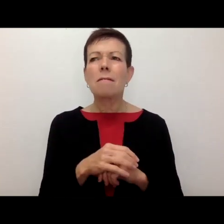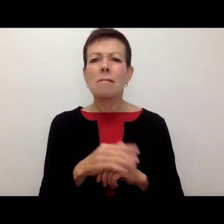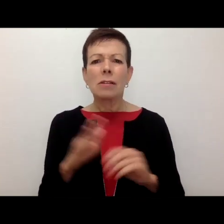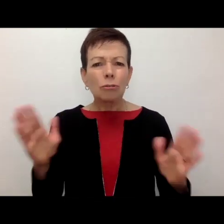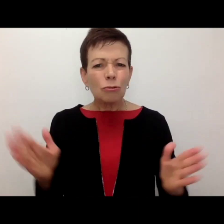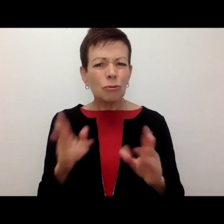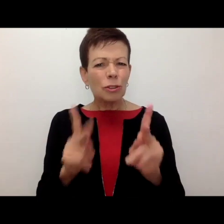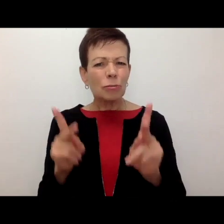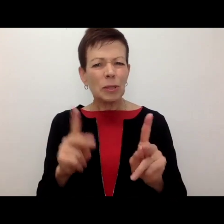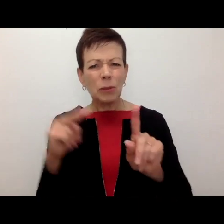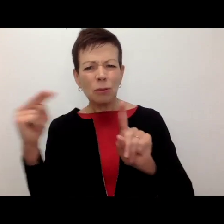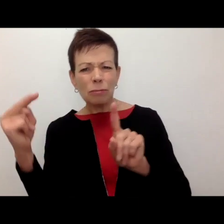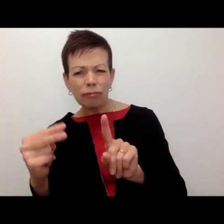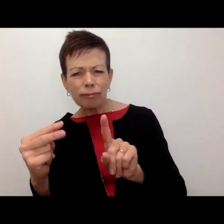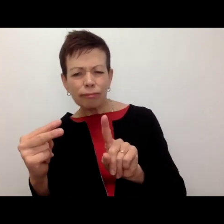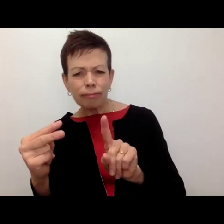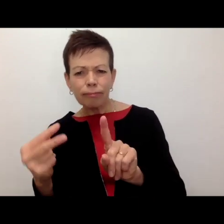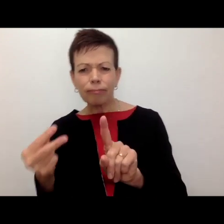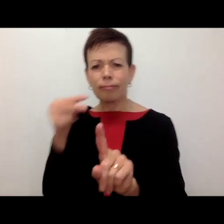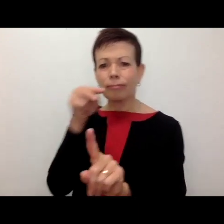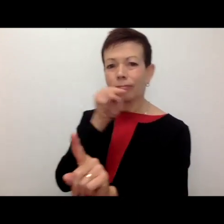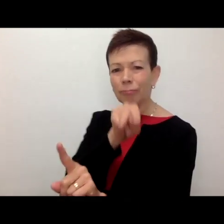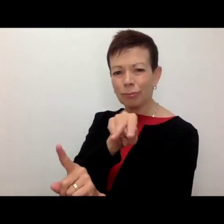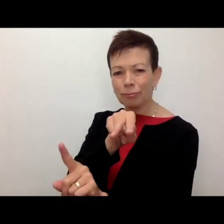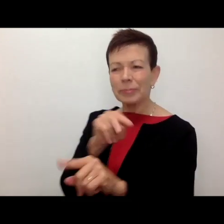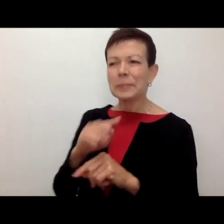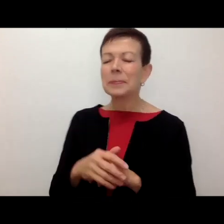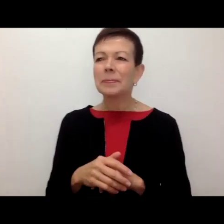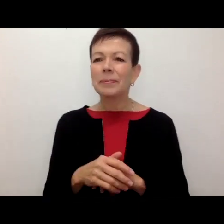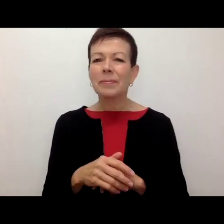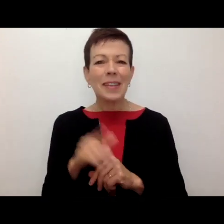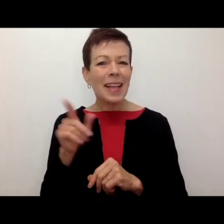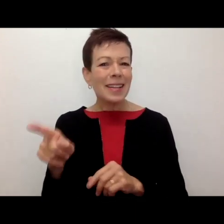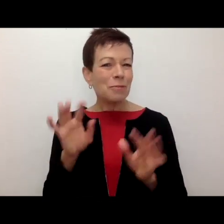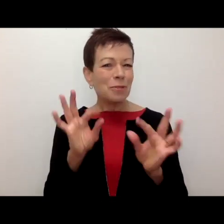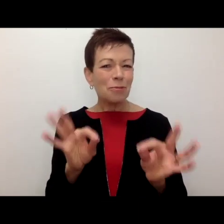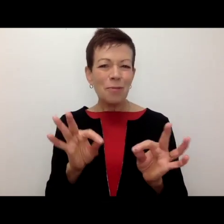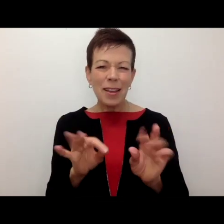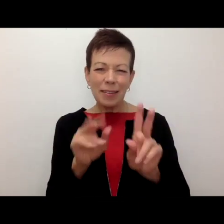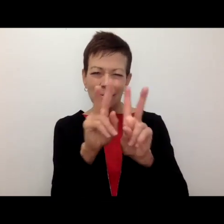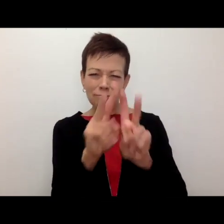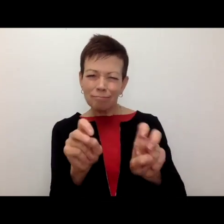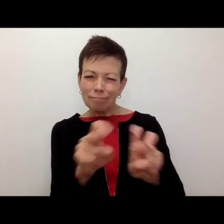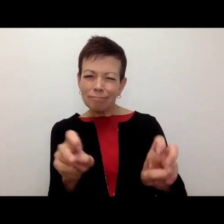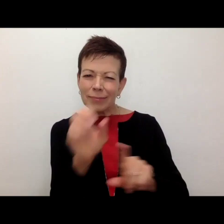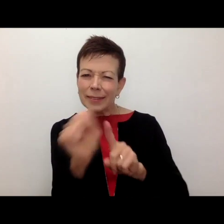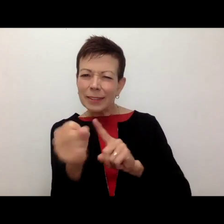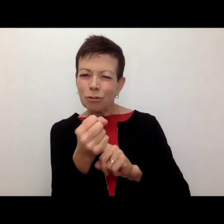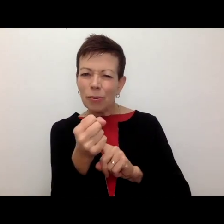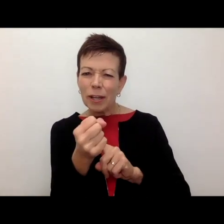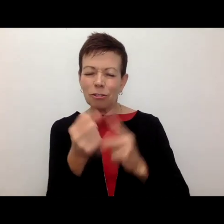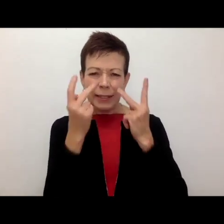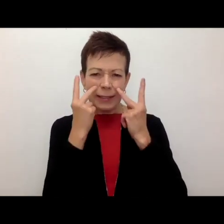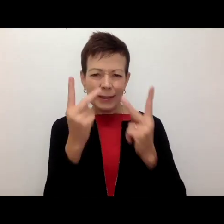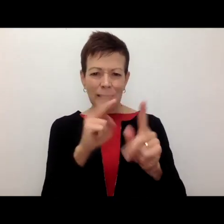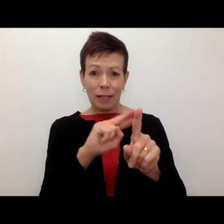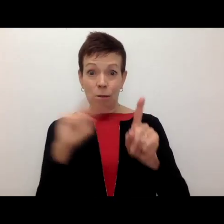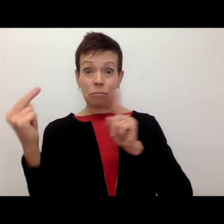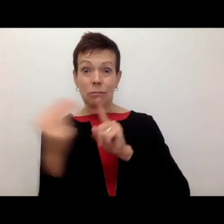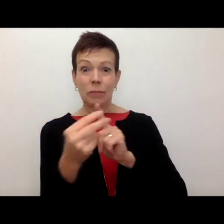to encourage people to see it from different points of view. He could analyze a situation and see it